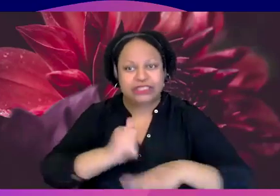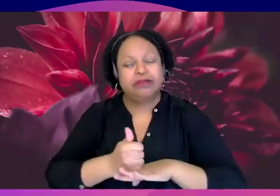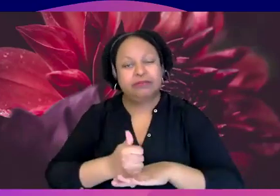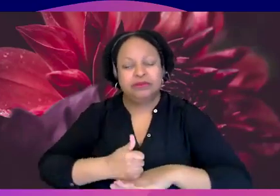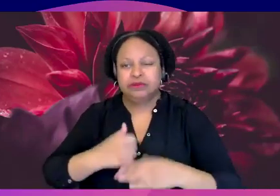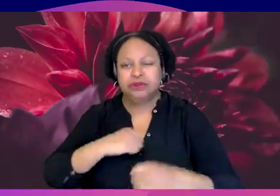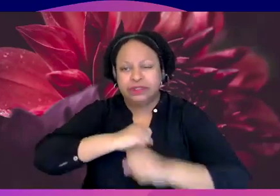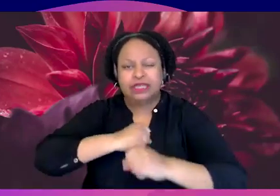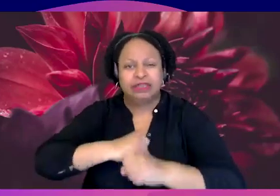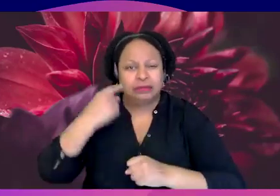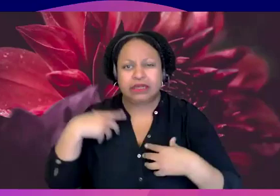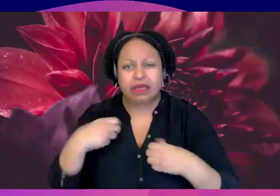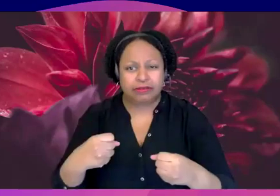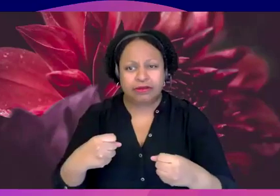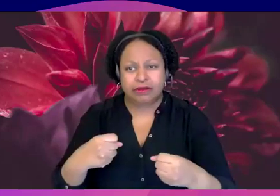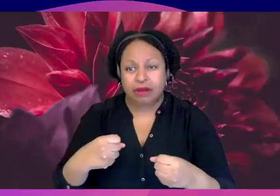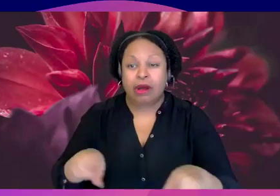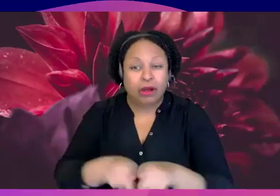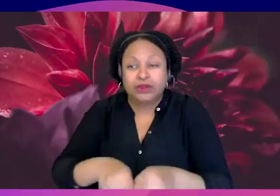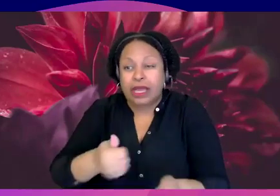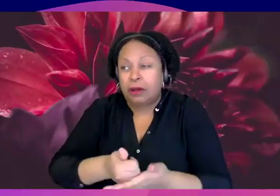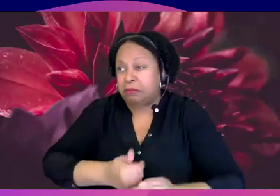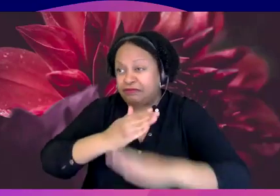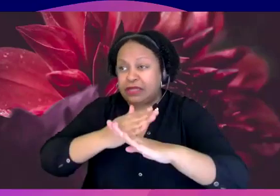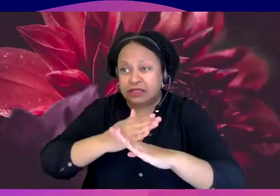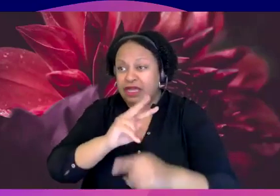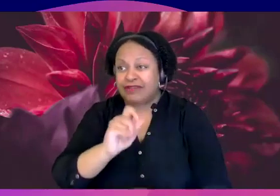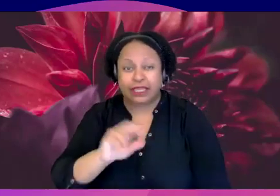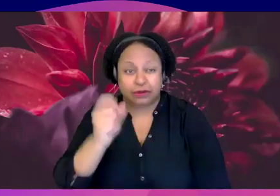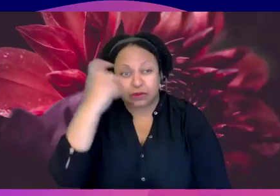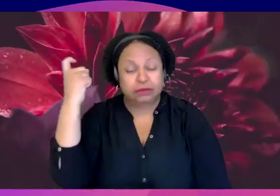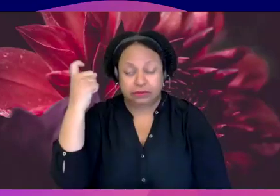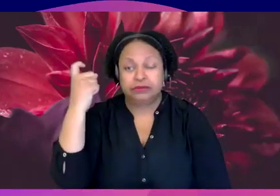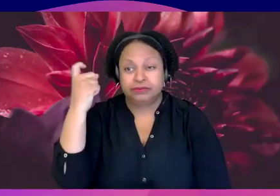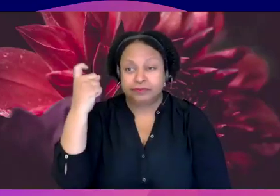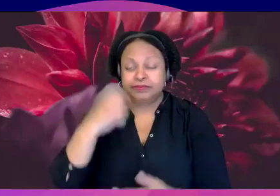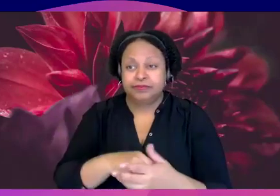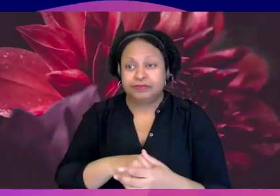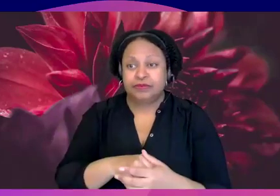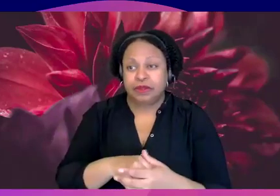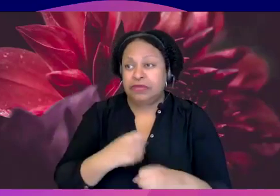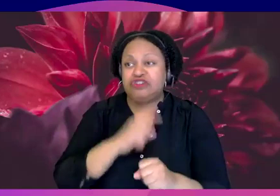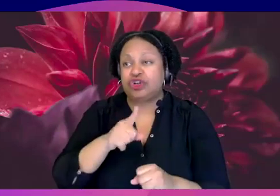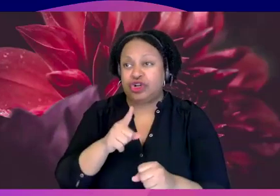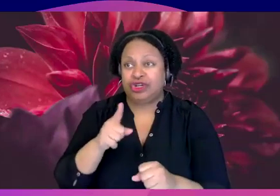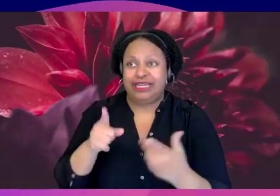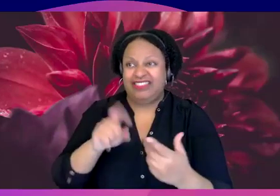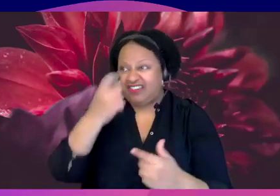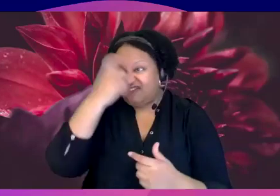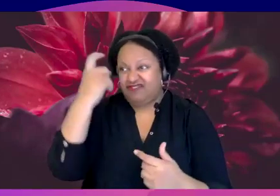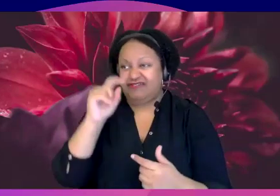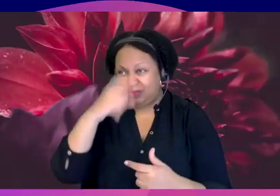lead to, preventing vicarious trauma from really sort of taking over our mental emotional